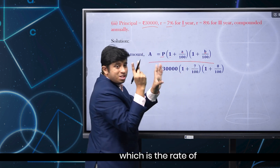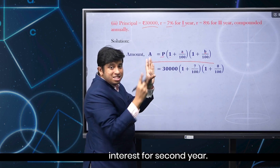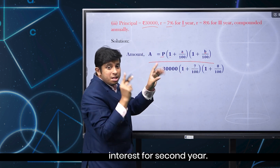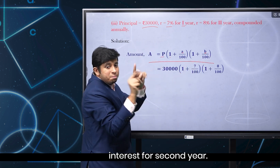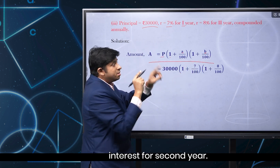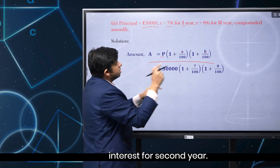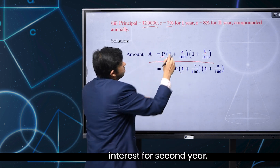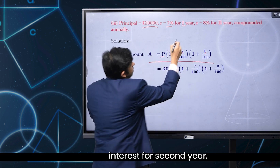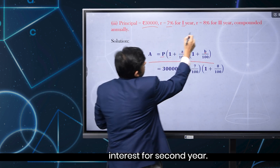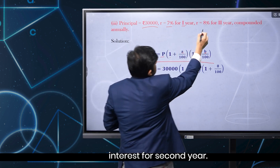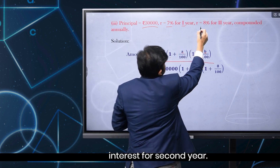of interest for second year.